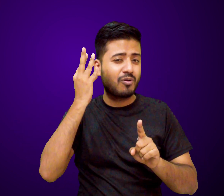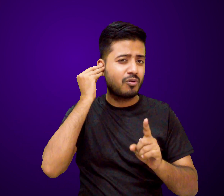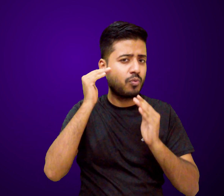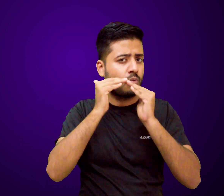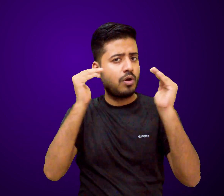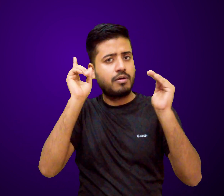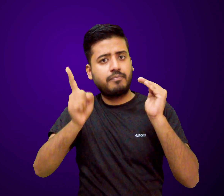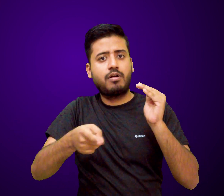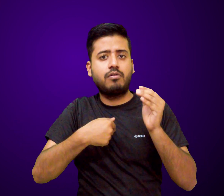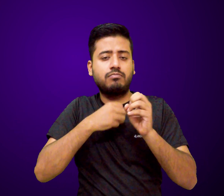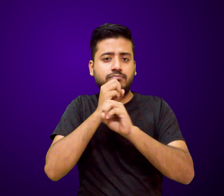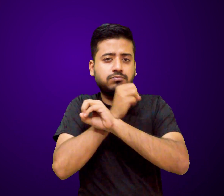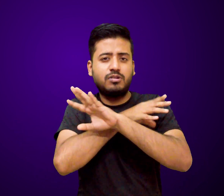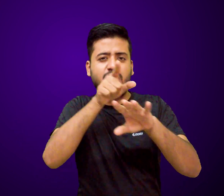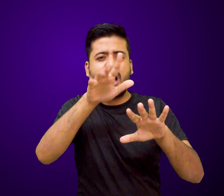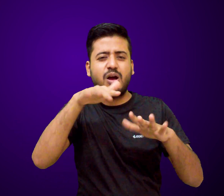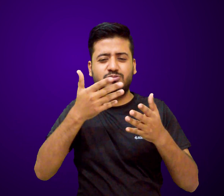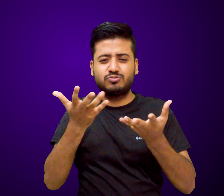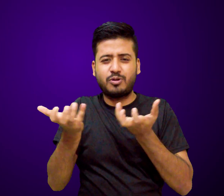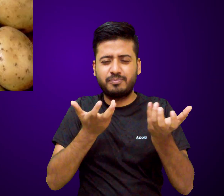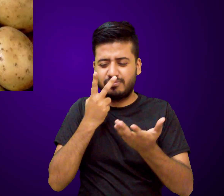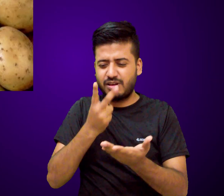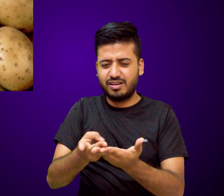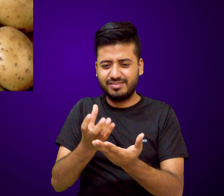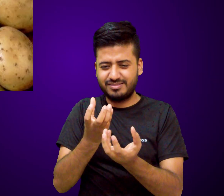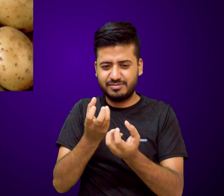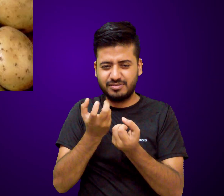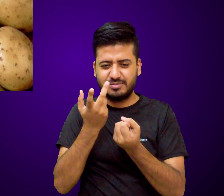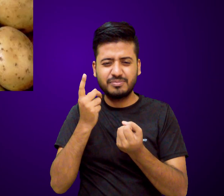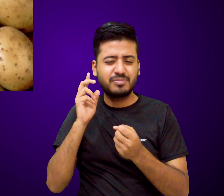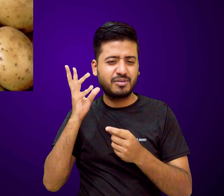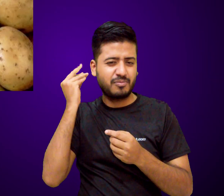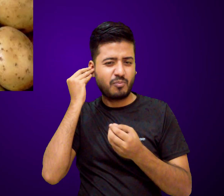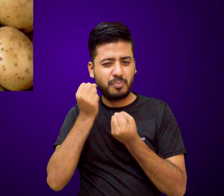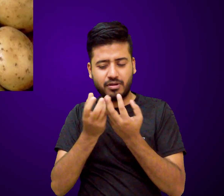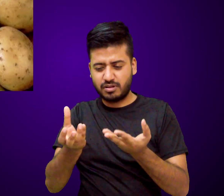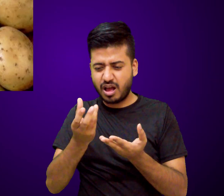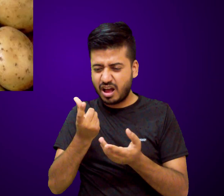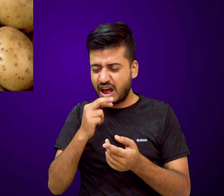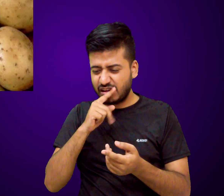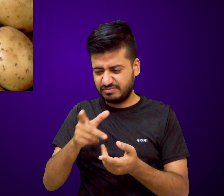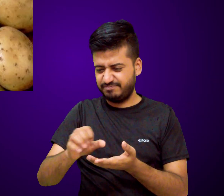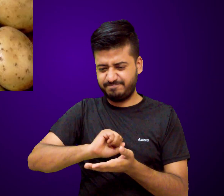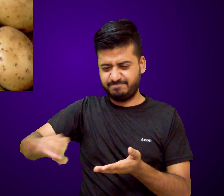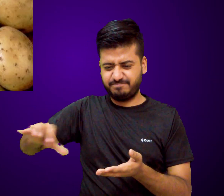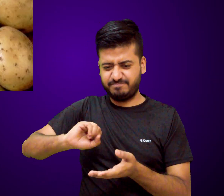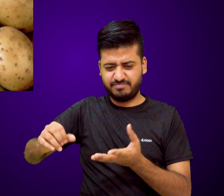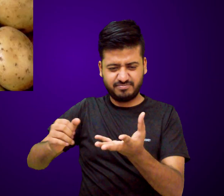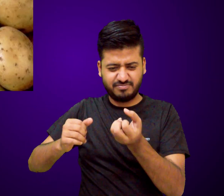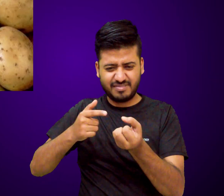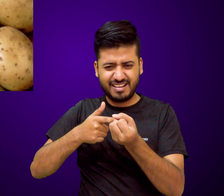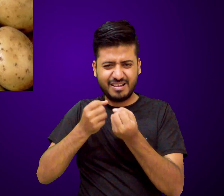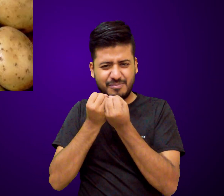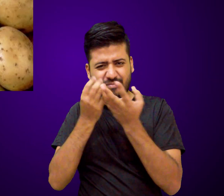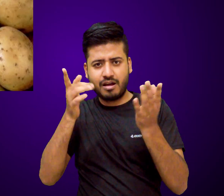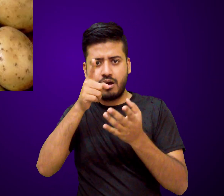toxic compounds like solanine. Solanine can lead to symptoms like nausea, vomiting, and headaches, and in